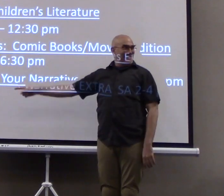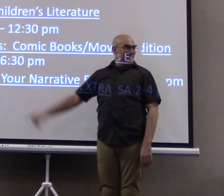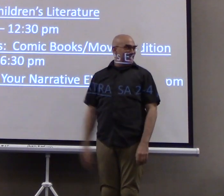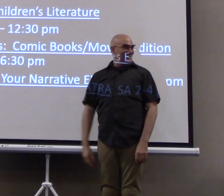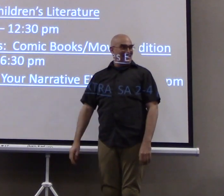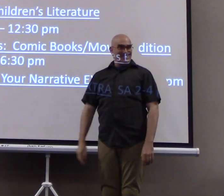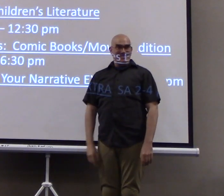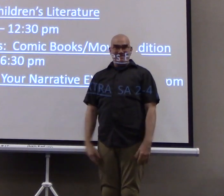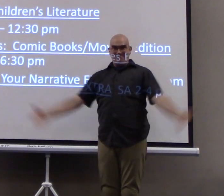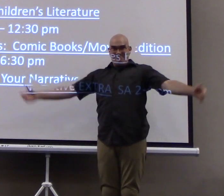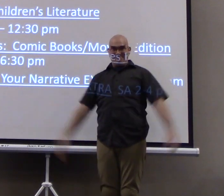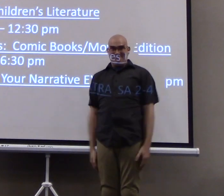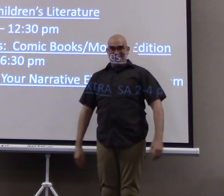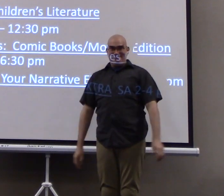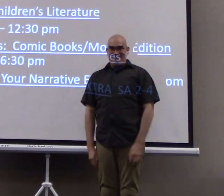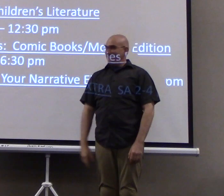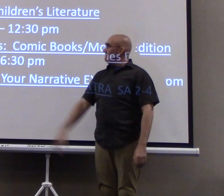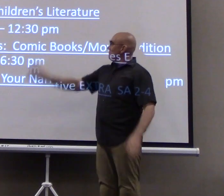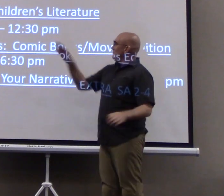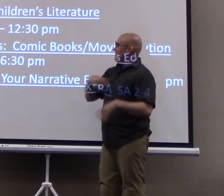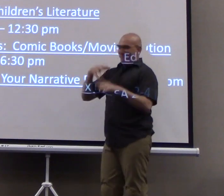I'm doing this.